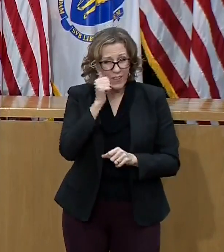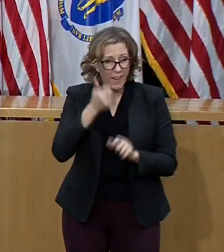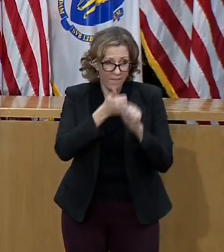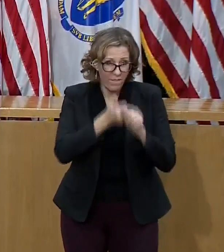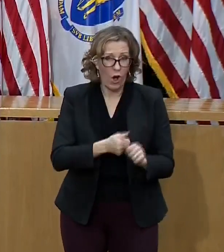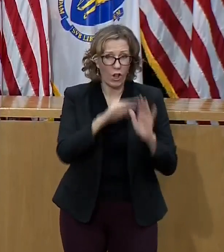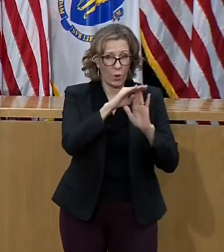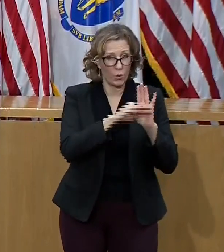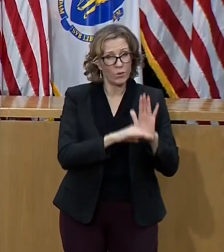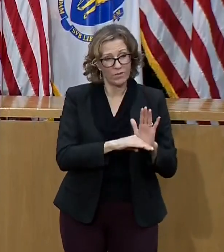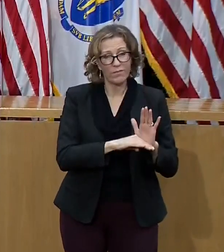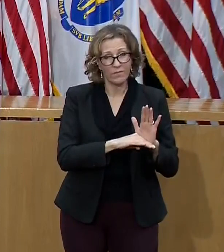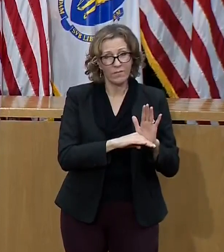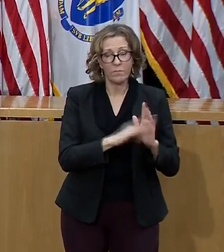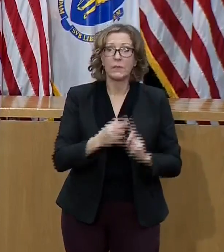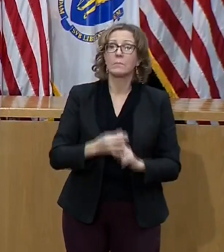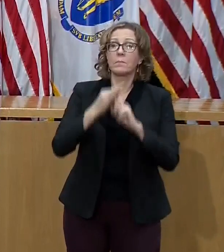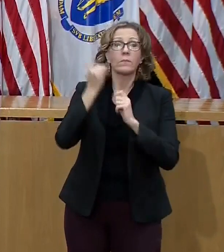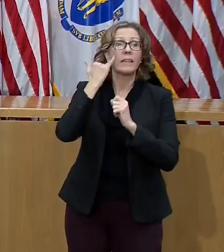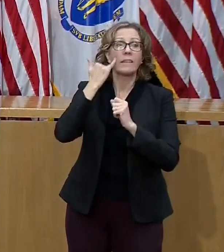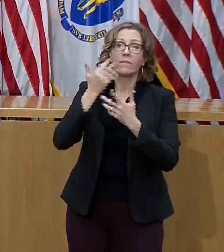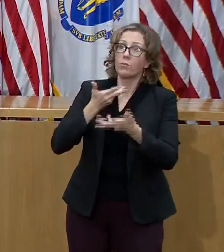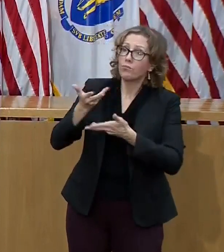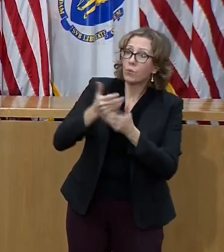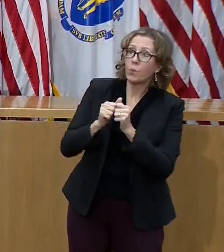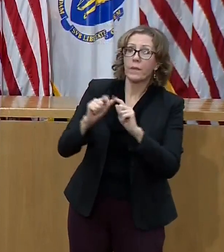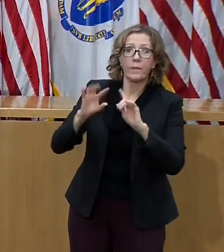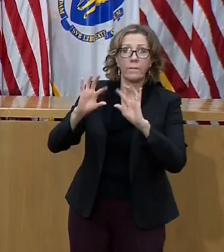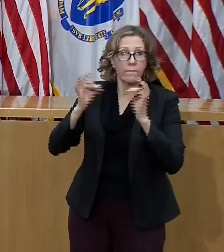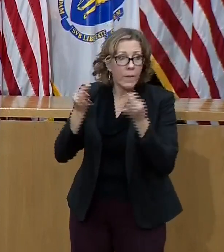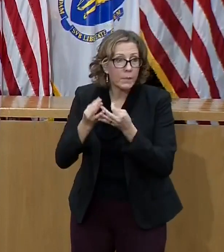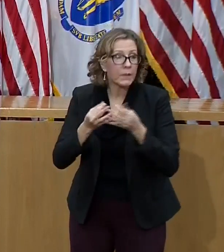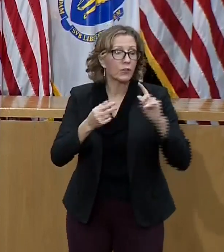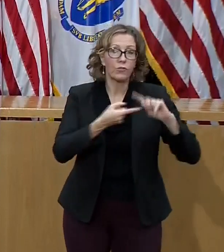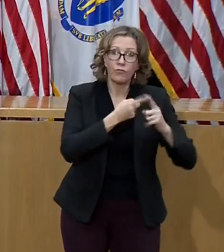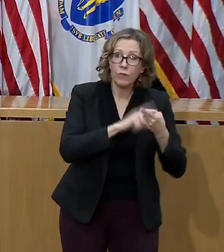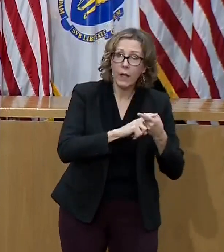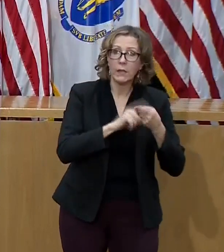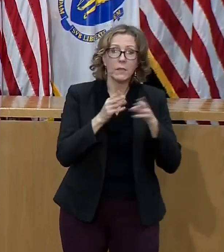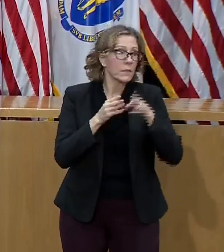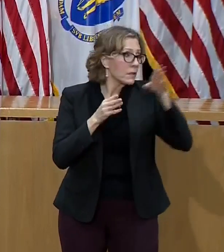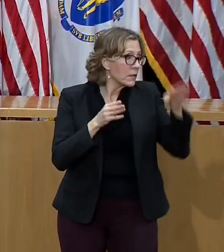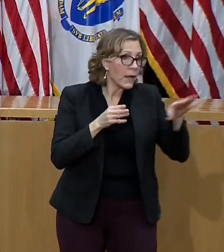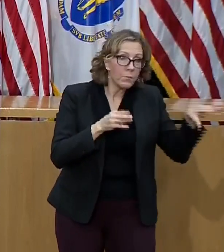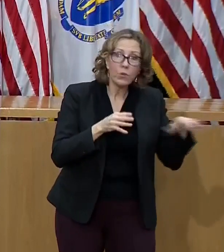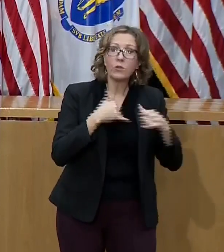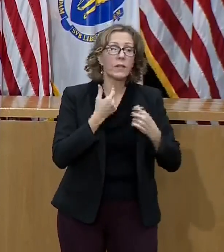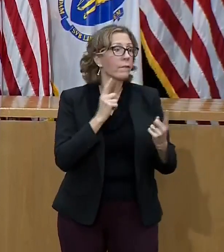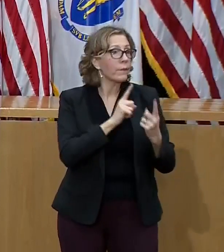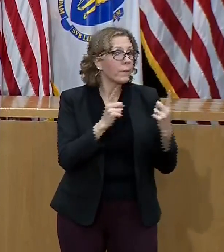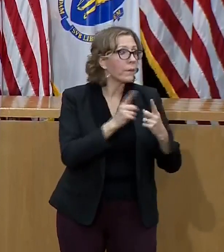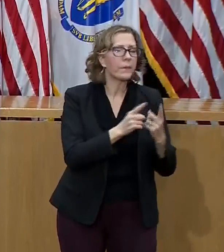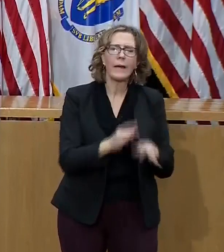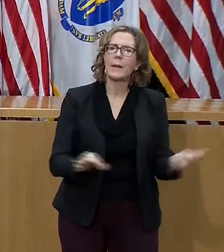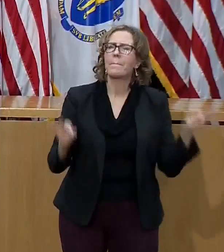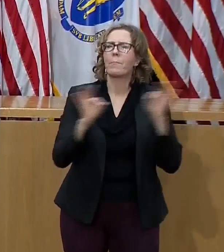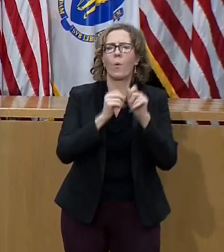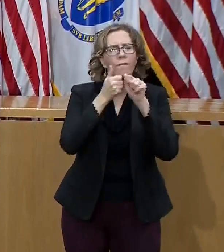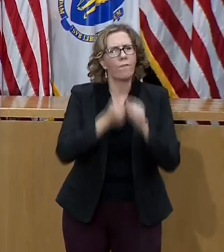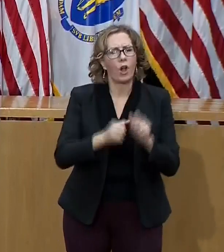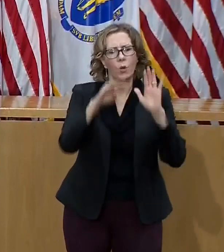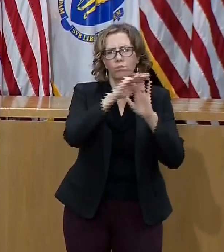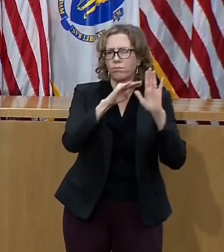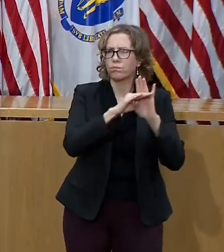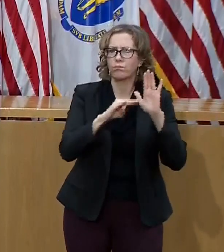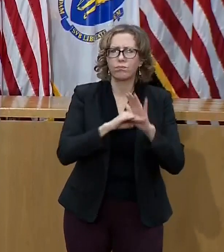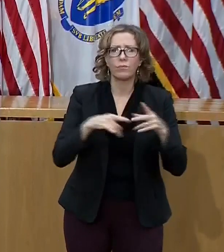and especially when we're around friends and family and neighbors and in what we've been calling those informal settings